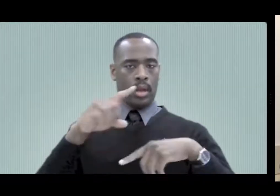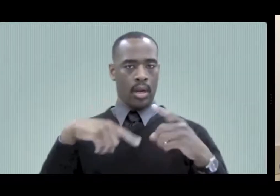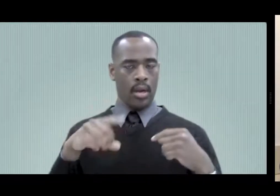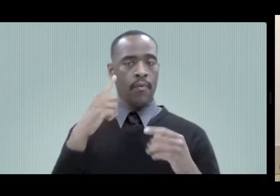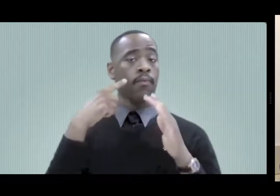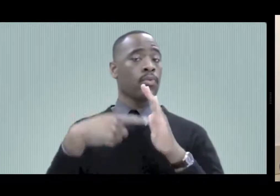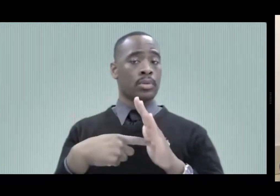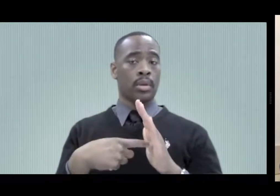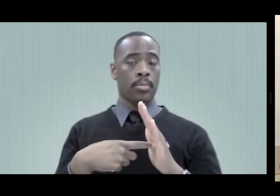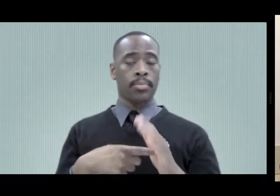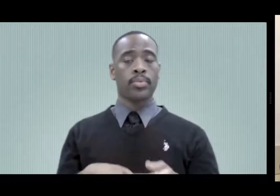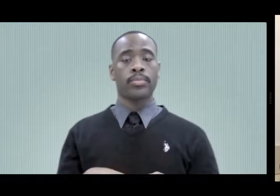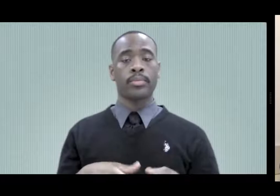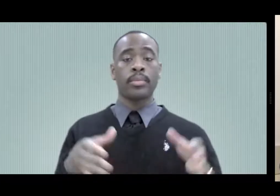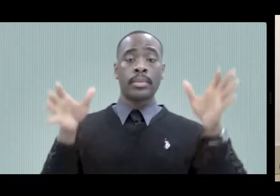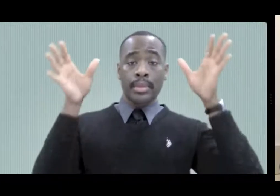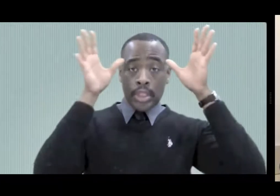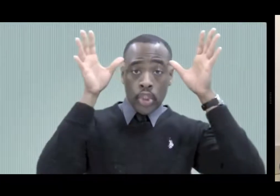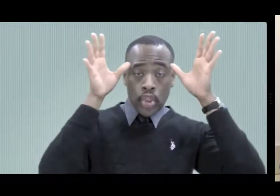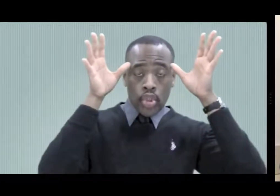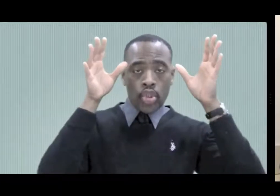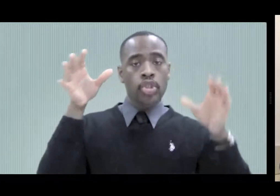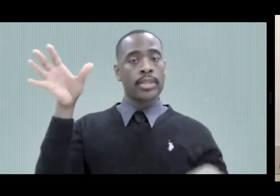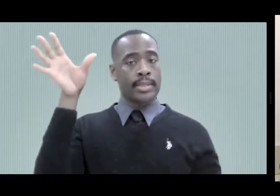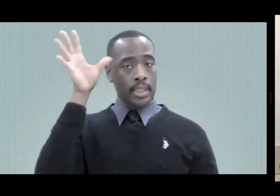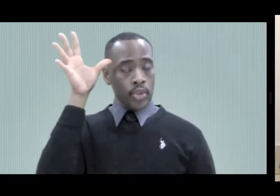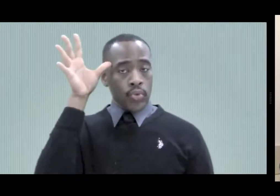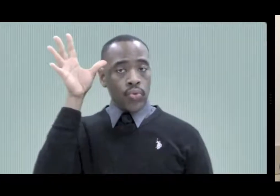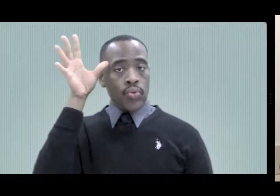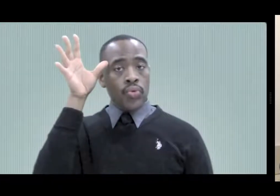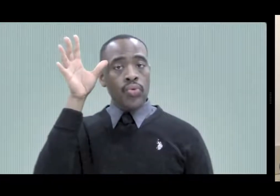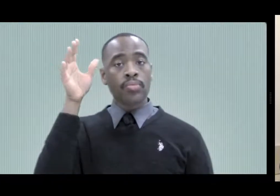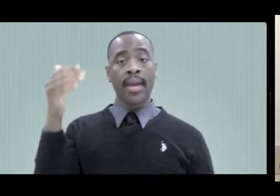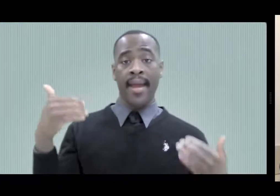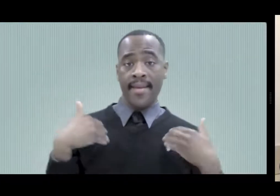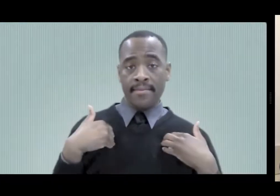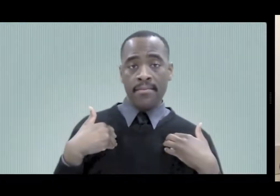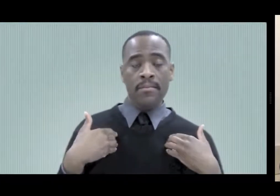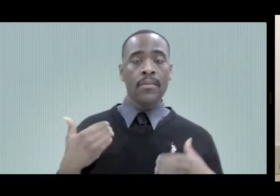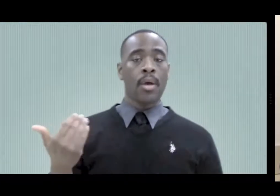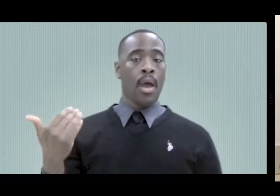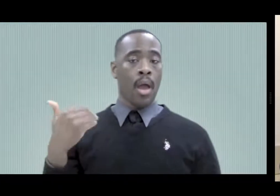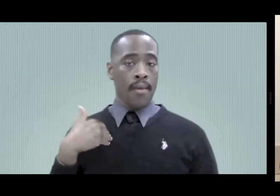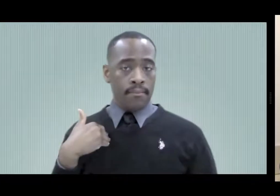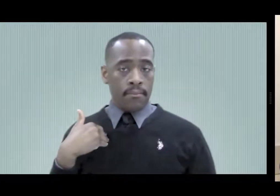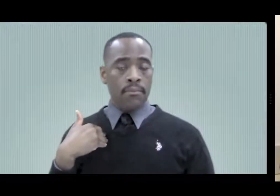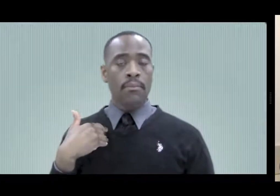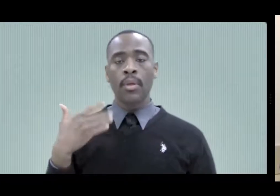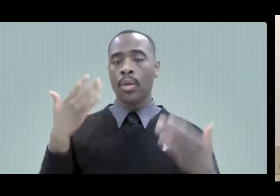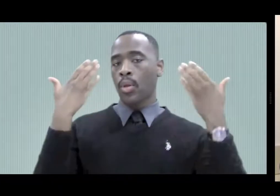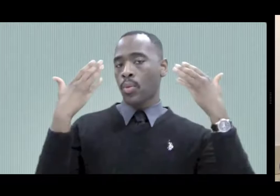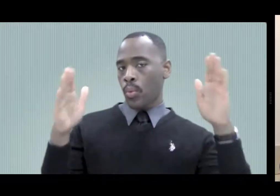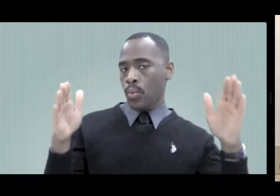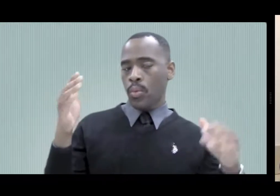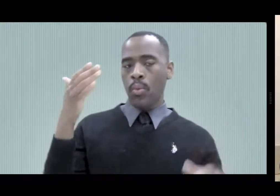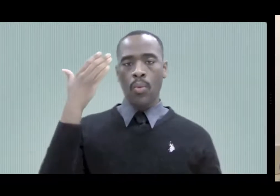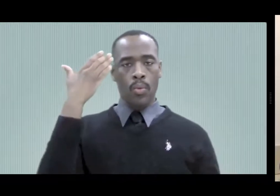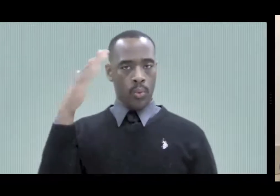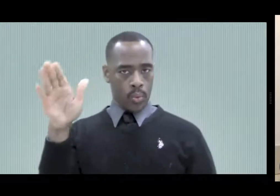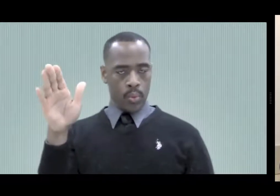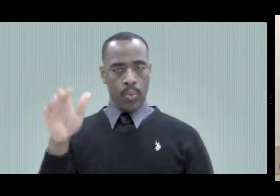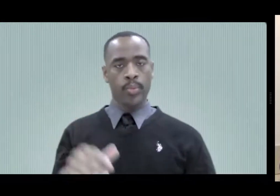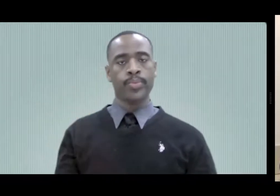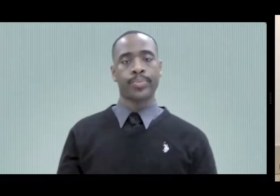but we will discuss a few of them. The first concept we'll discuss is handedness. So this is whether or not you use